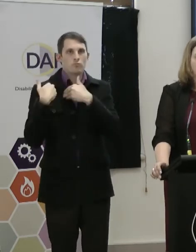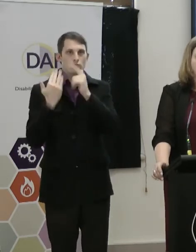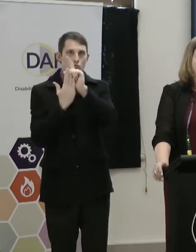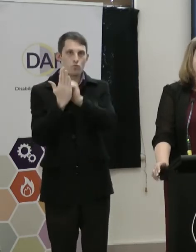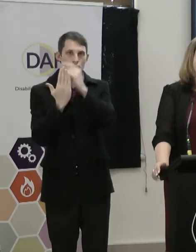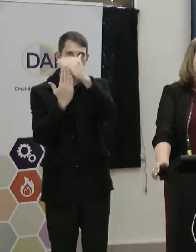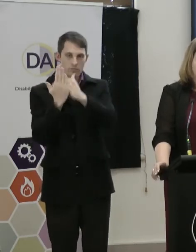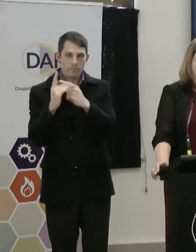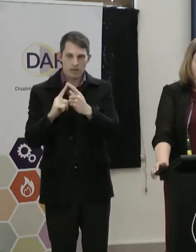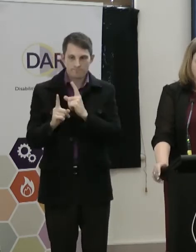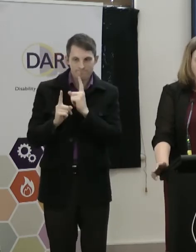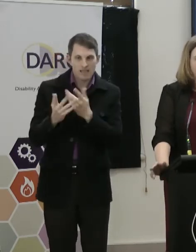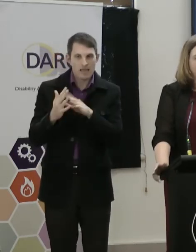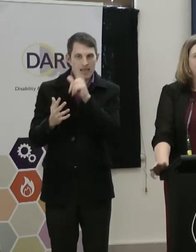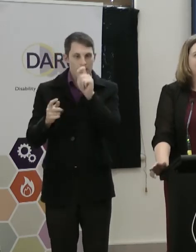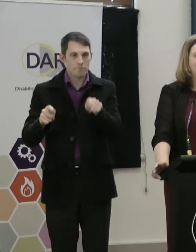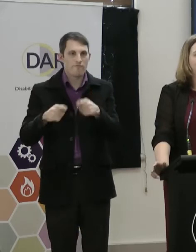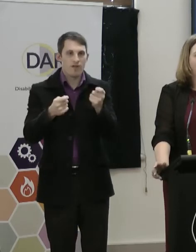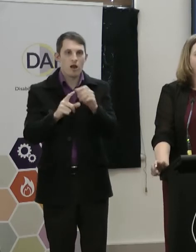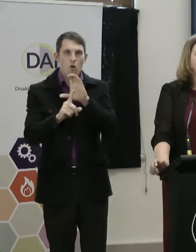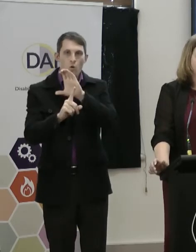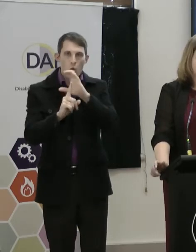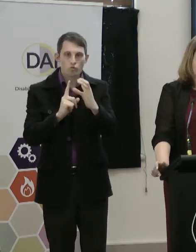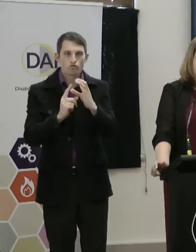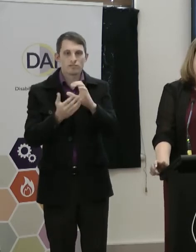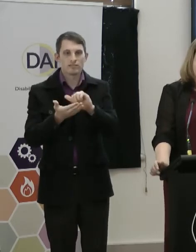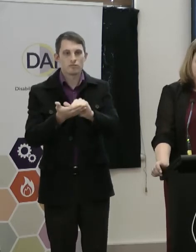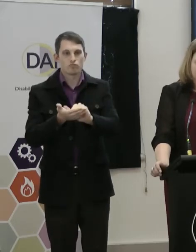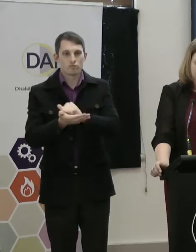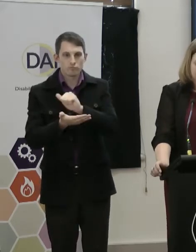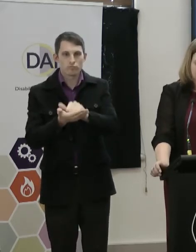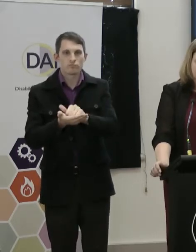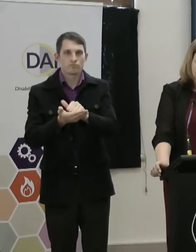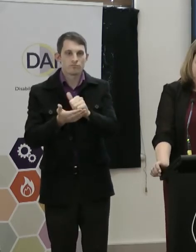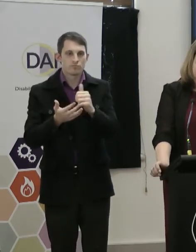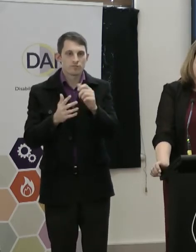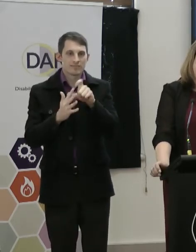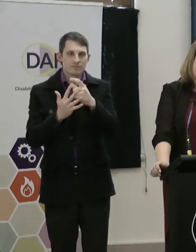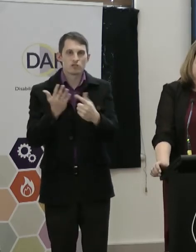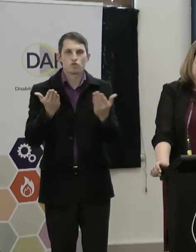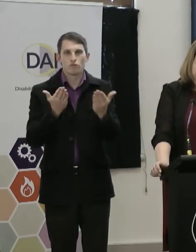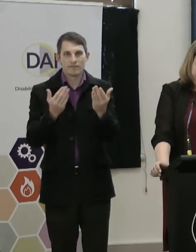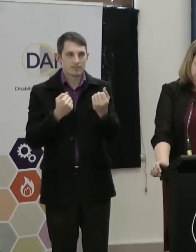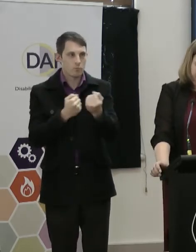provide culturally responsive and appropriate disability services and